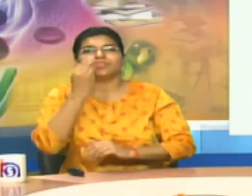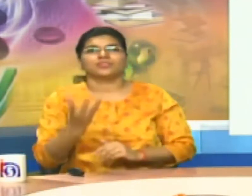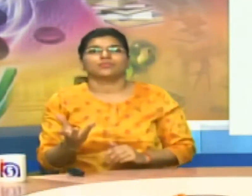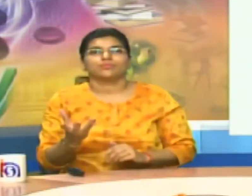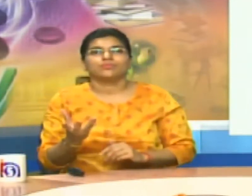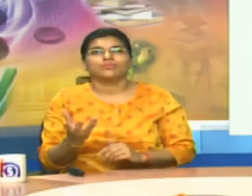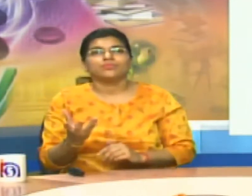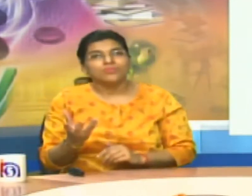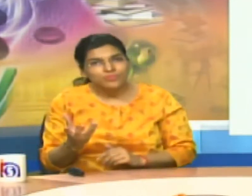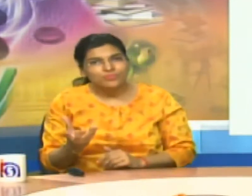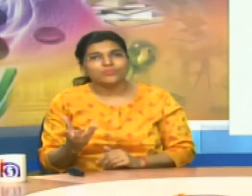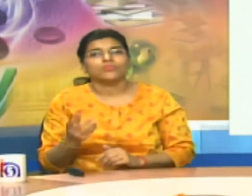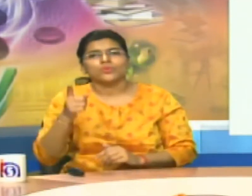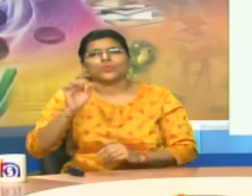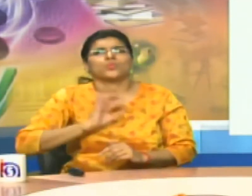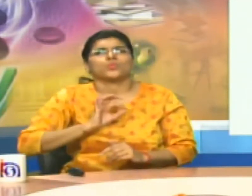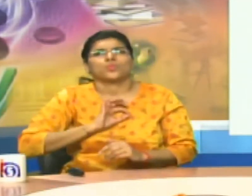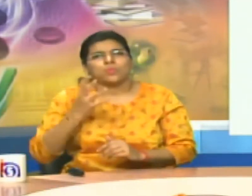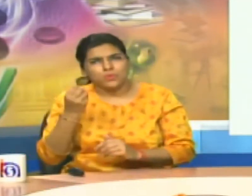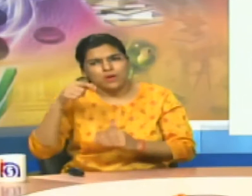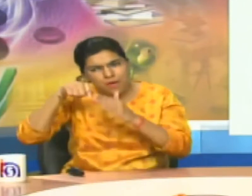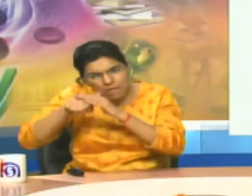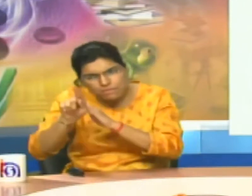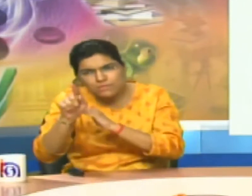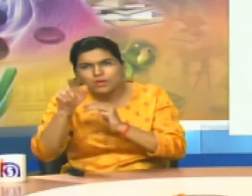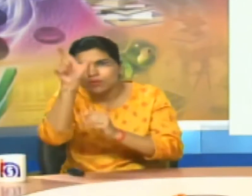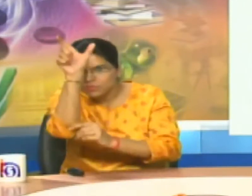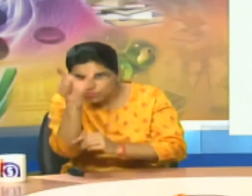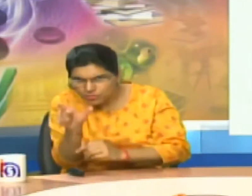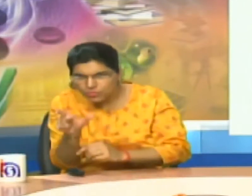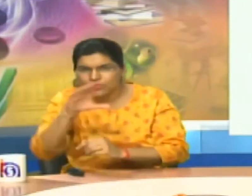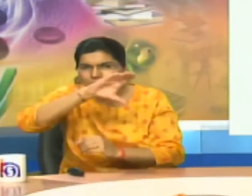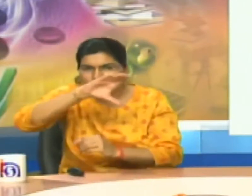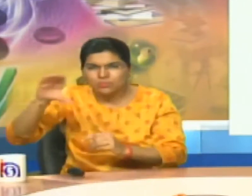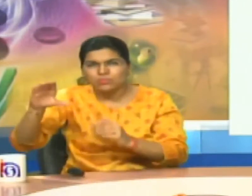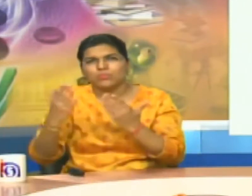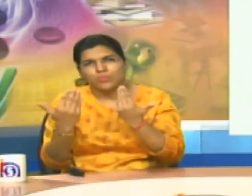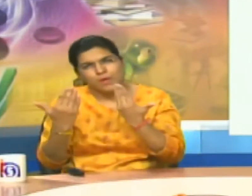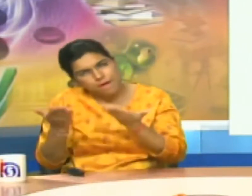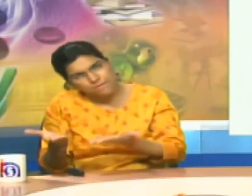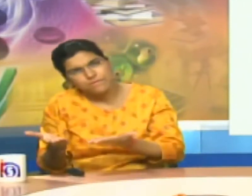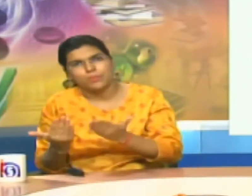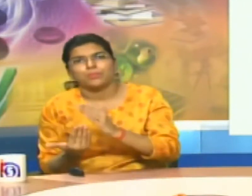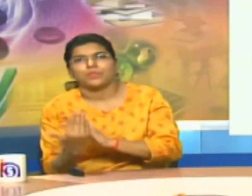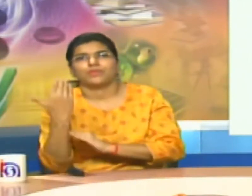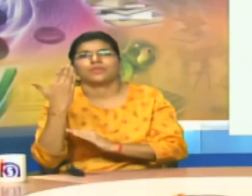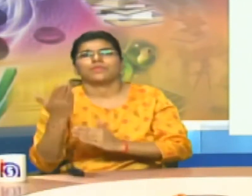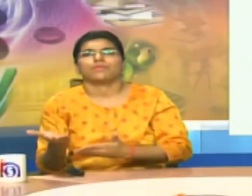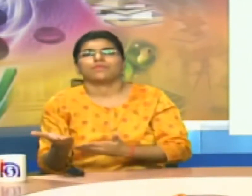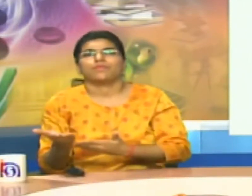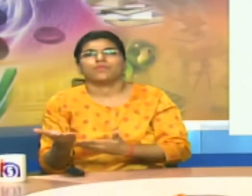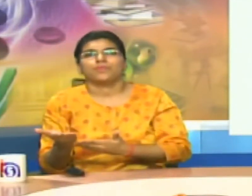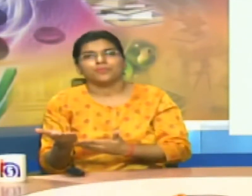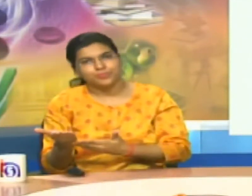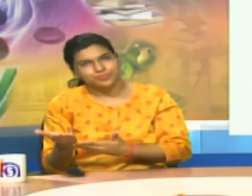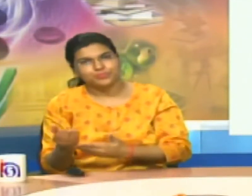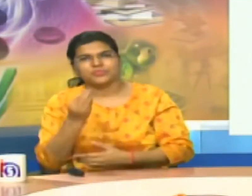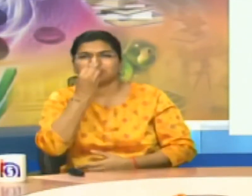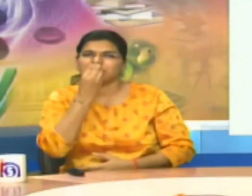how many pages we want to take print out. It is up to us to select or choose the